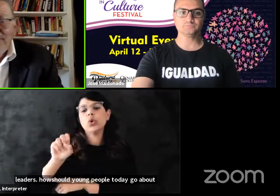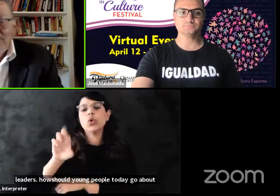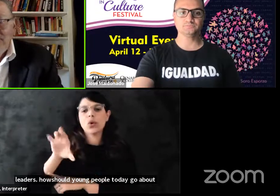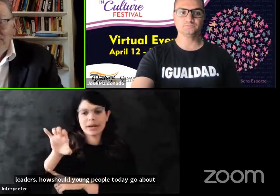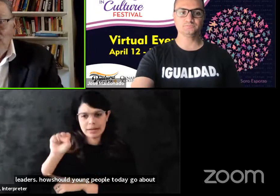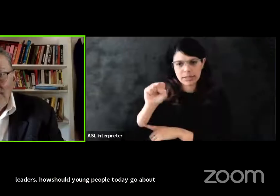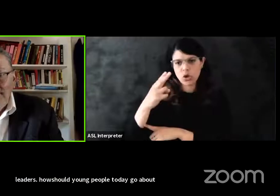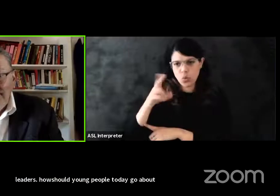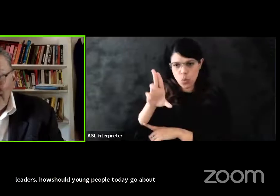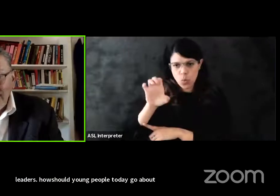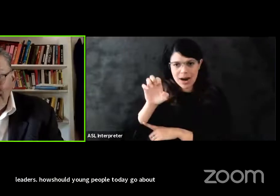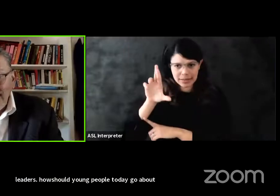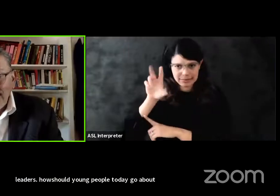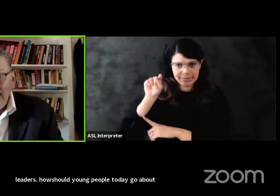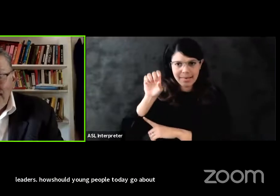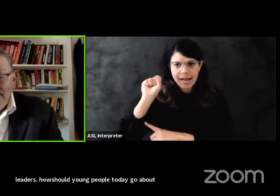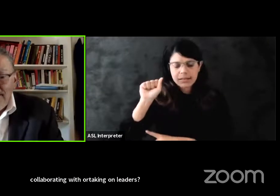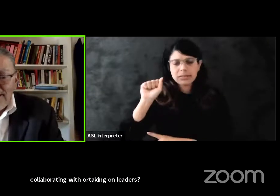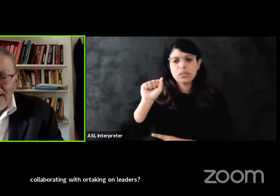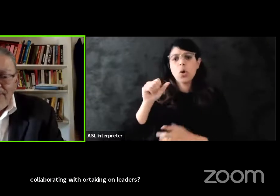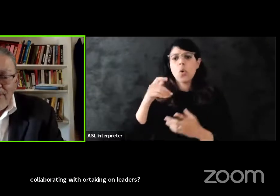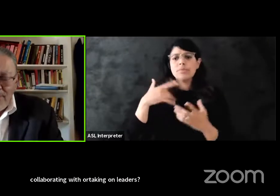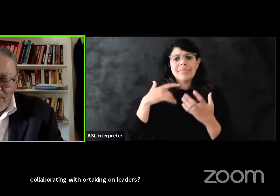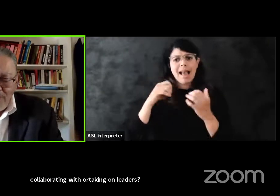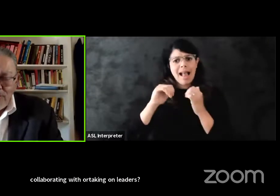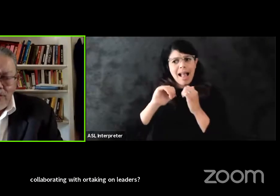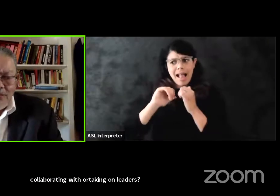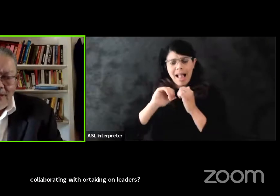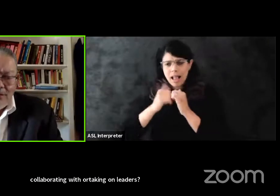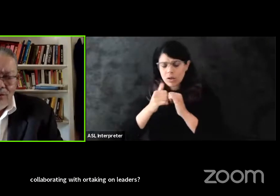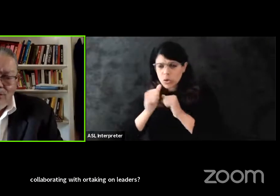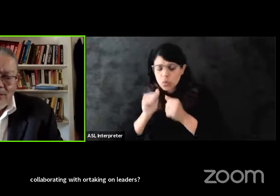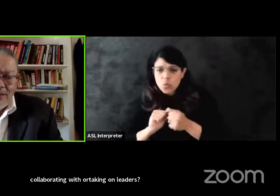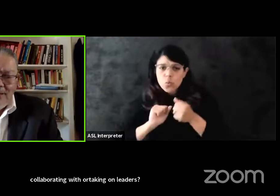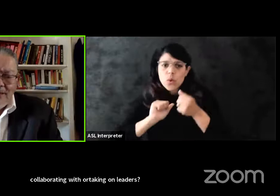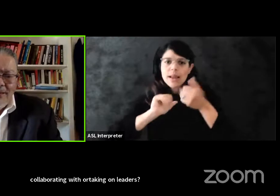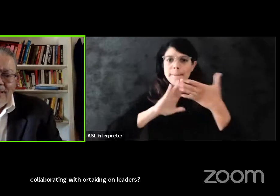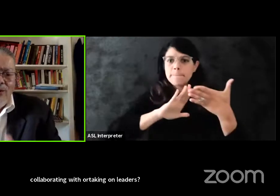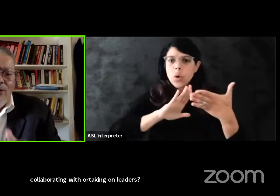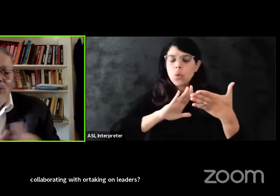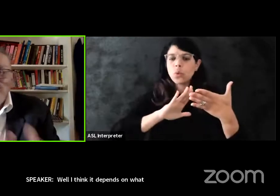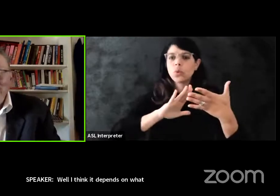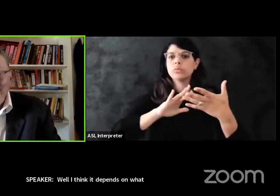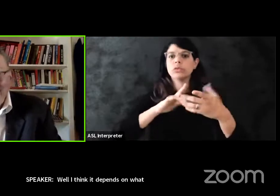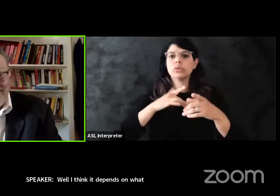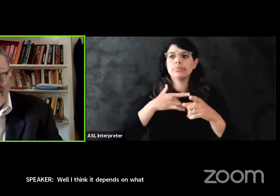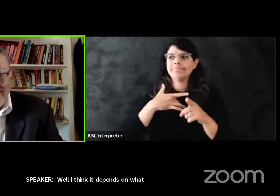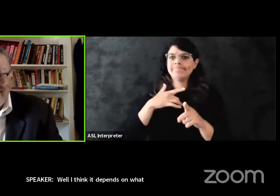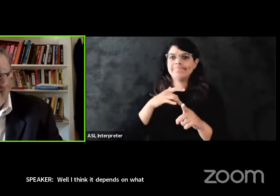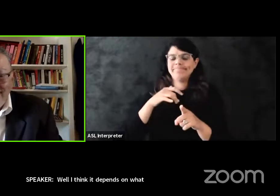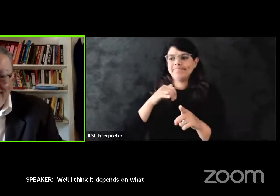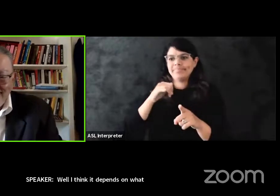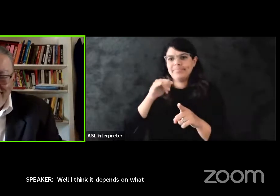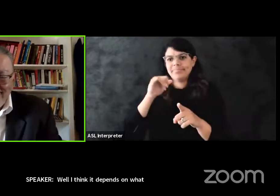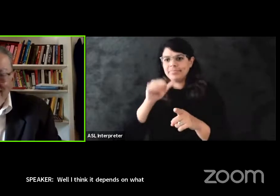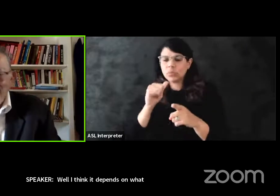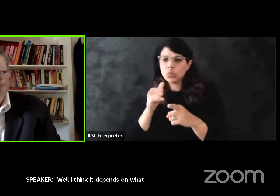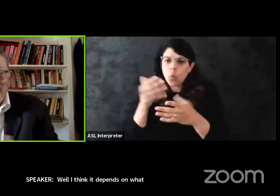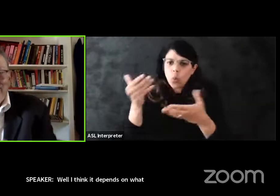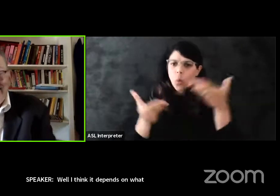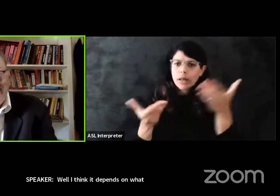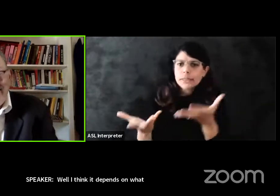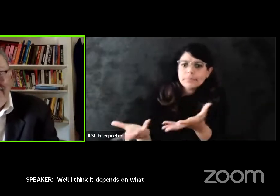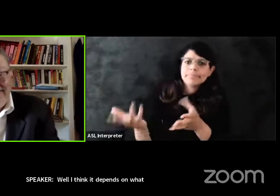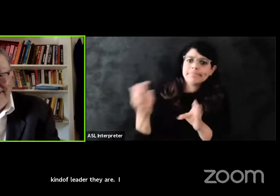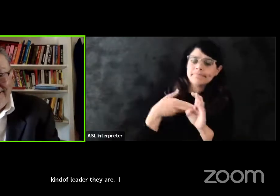it depends on what kind of leader they are. I put Cesar and Dolores in a whole different place than I